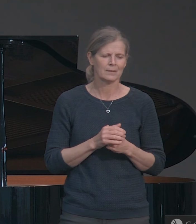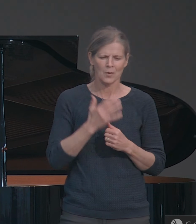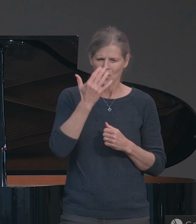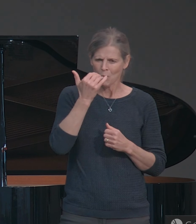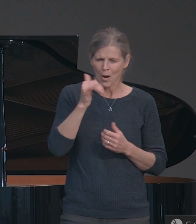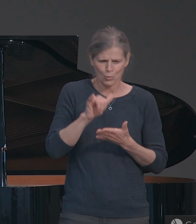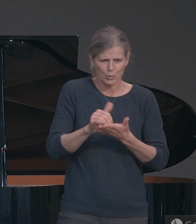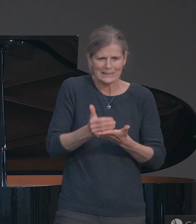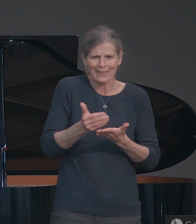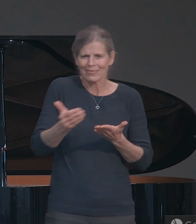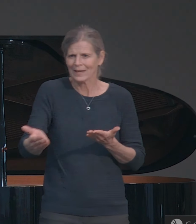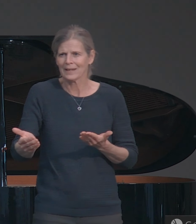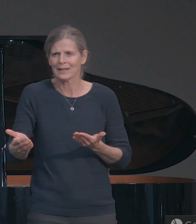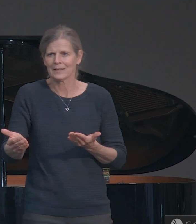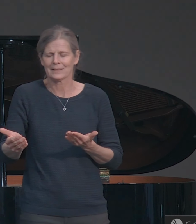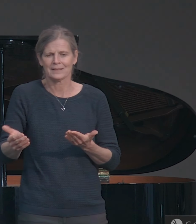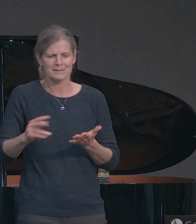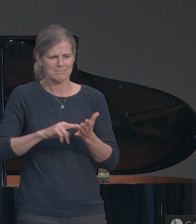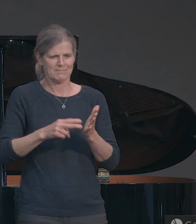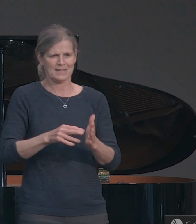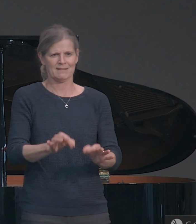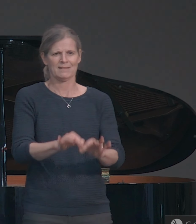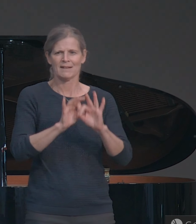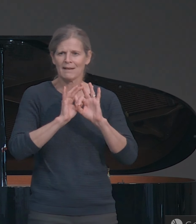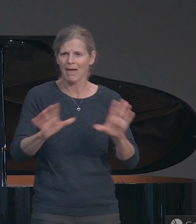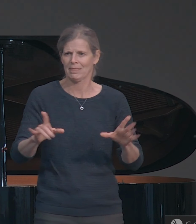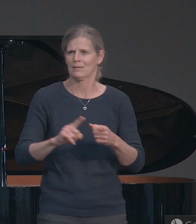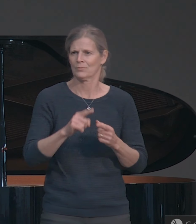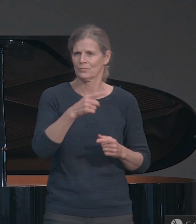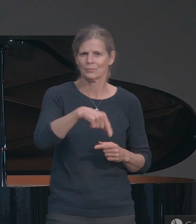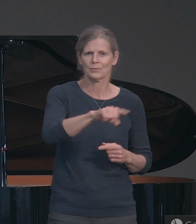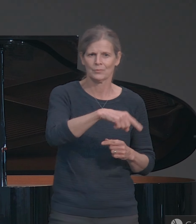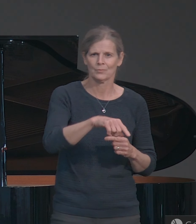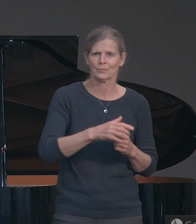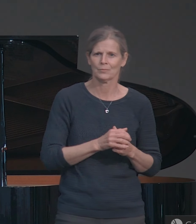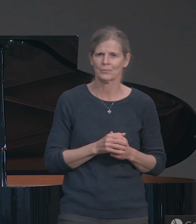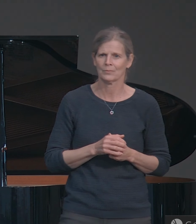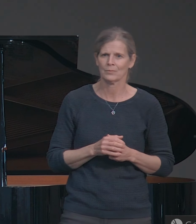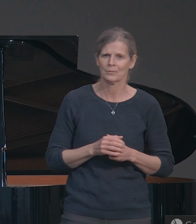Why do these things mean nothing to you?